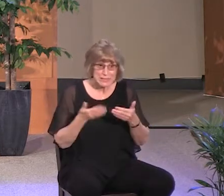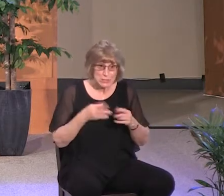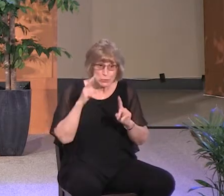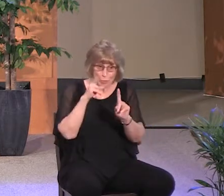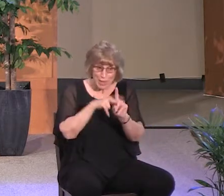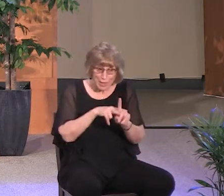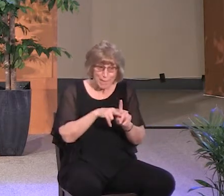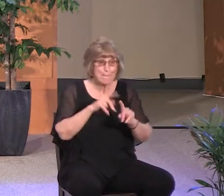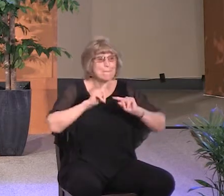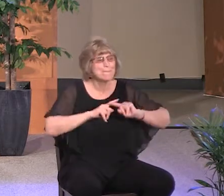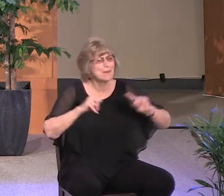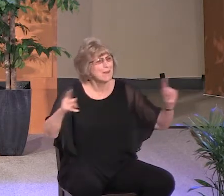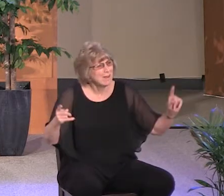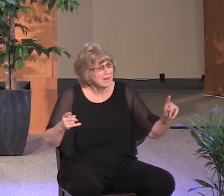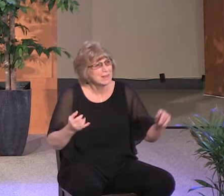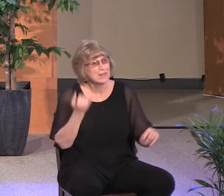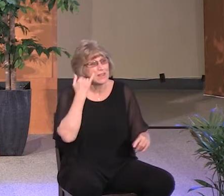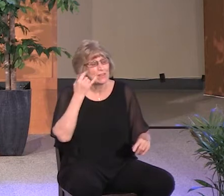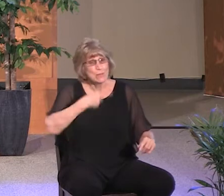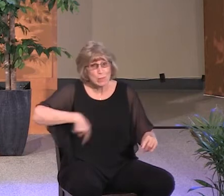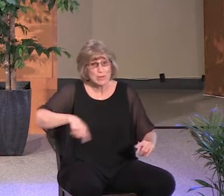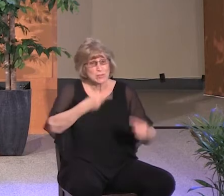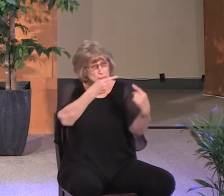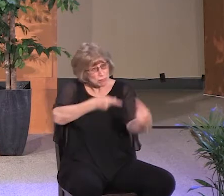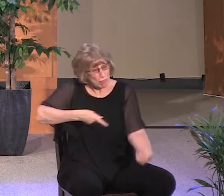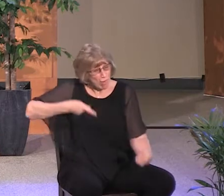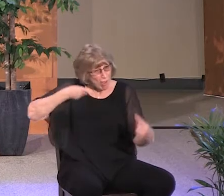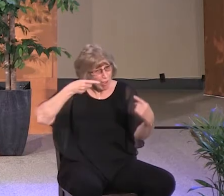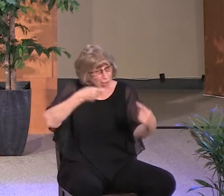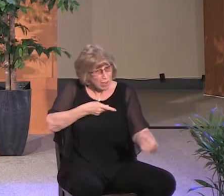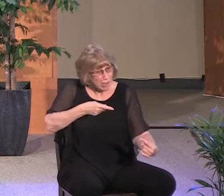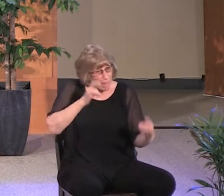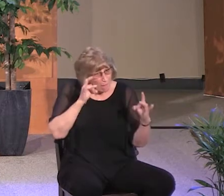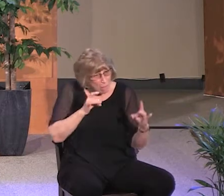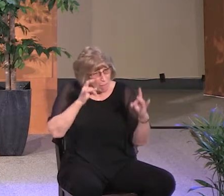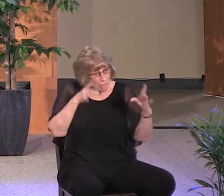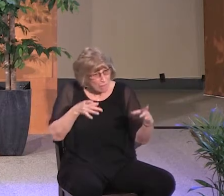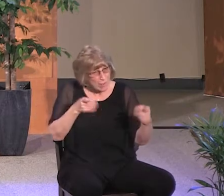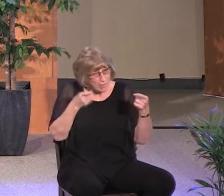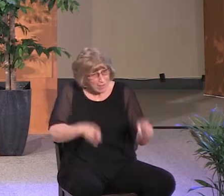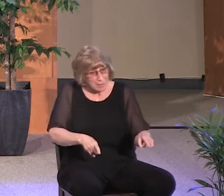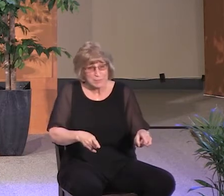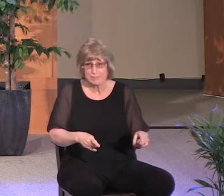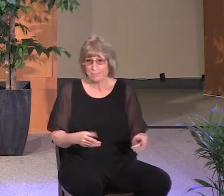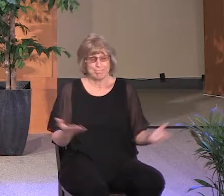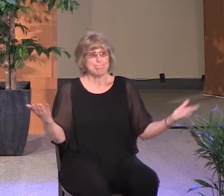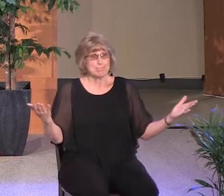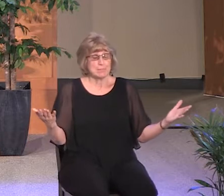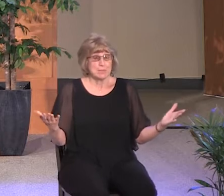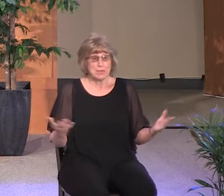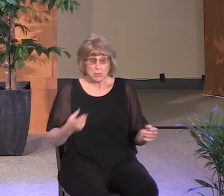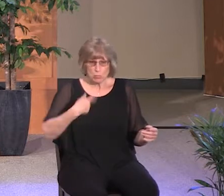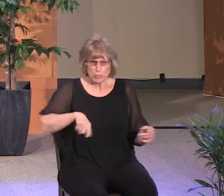But what about when we're struggling? What about those times? And I don't care how much positivity you want to say